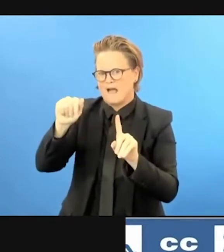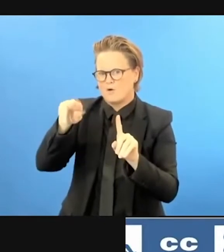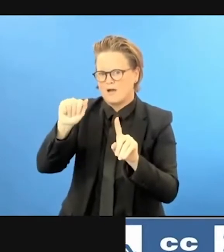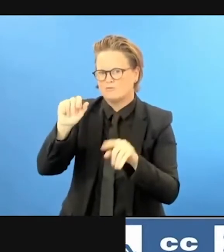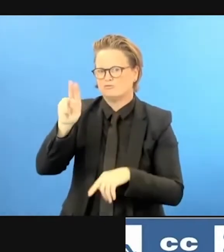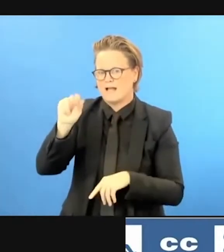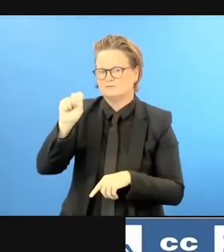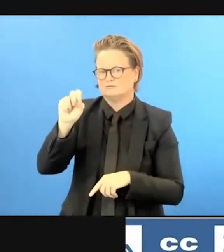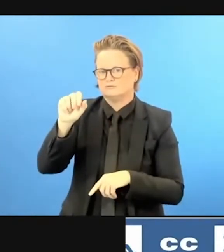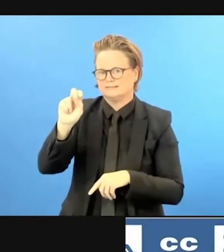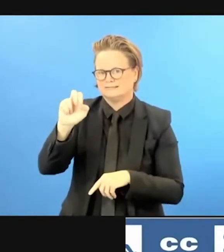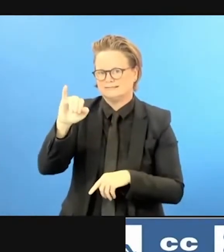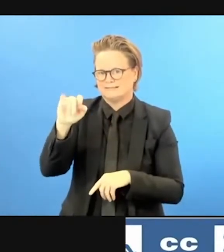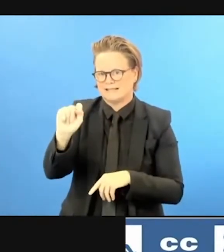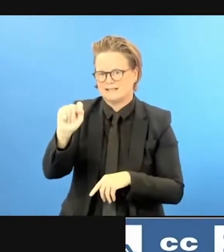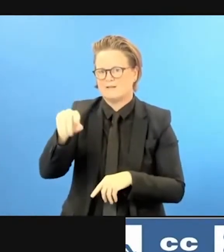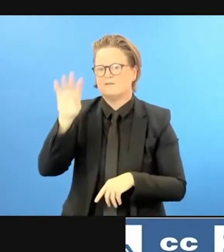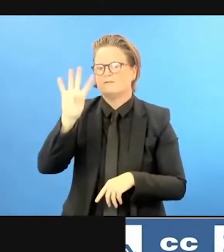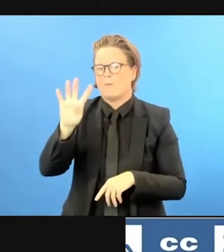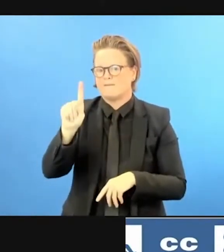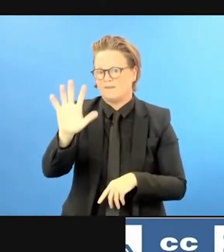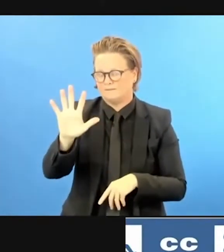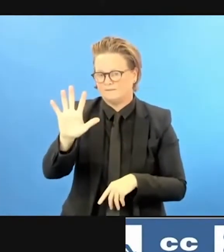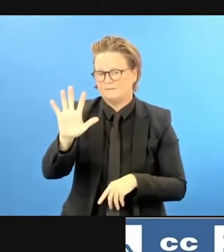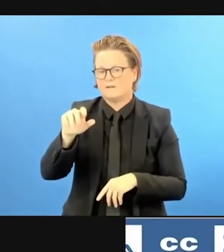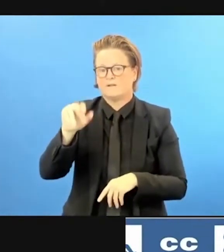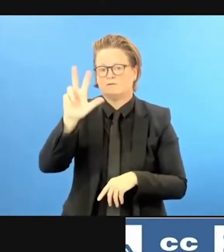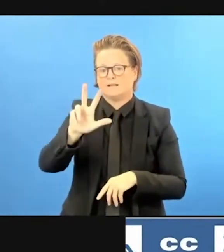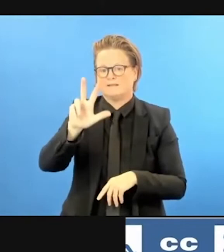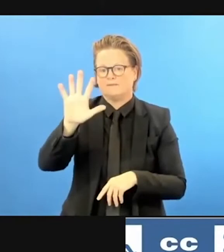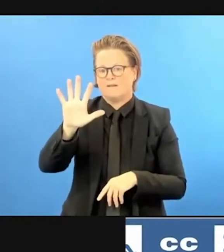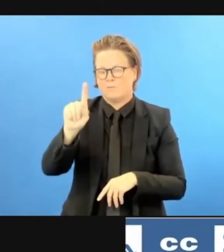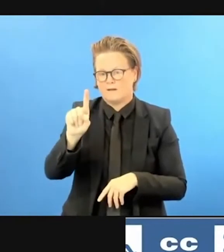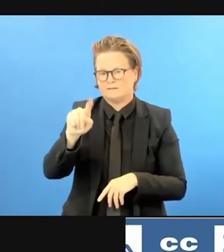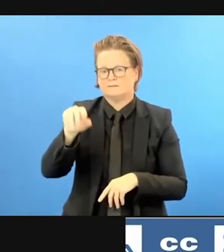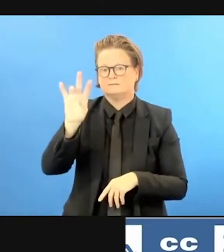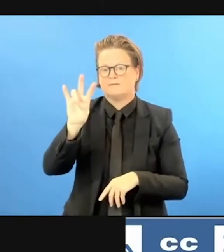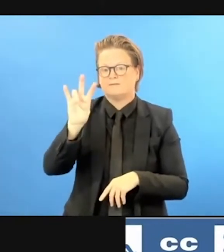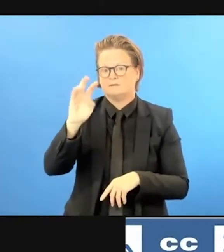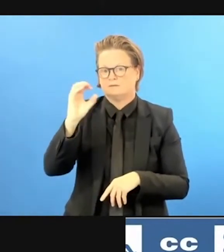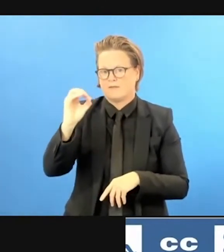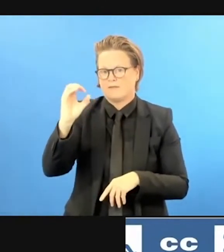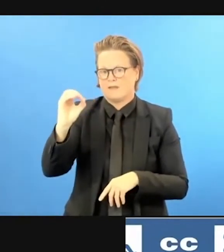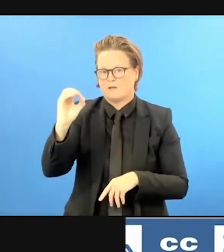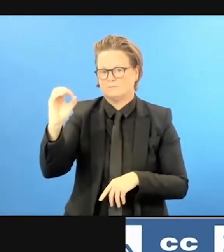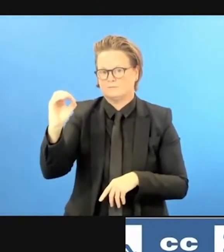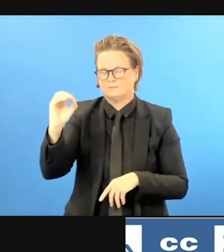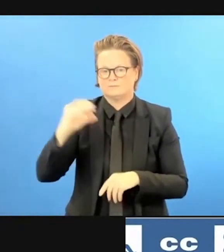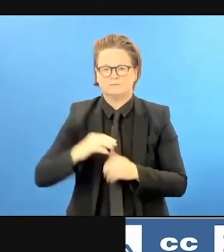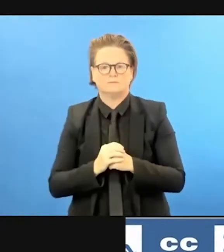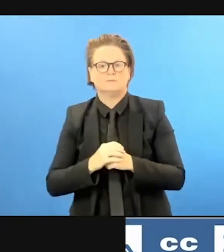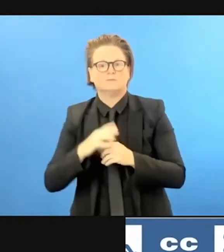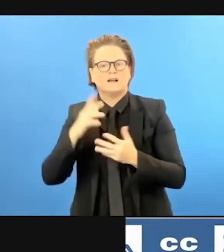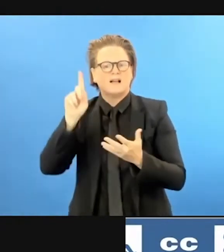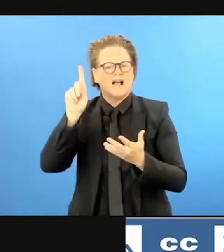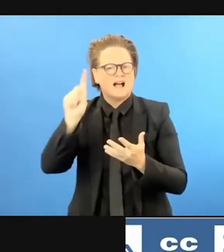415-351-7000 number and let them know that you'd like financial support from the Community Living Campaign for your vaccine allotment,